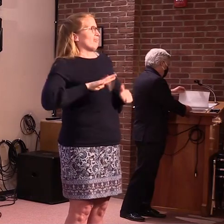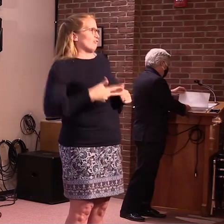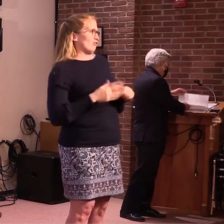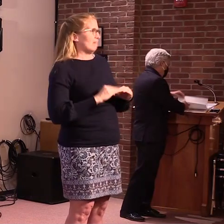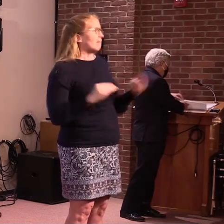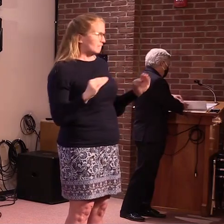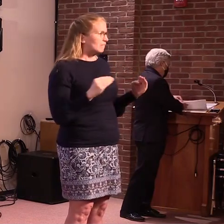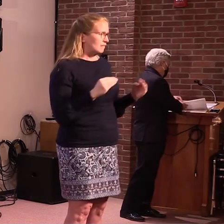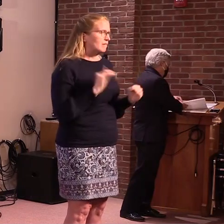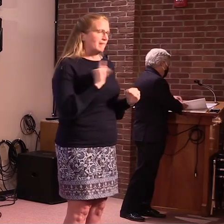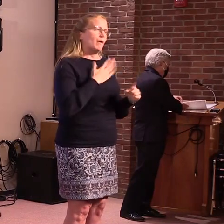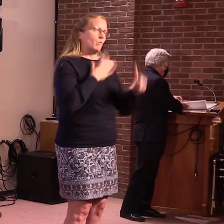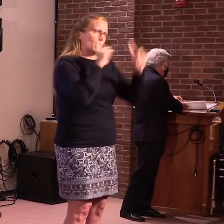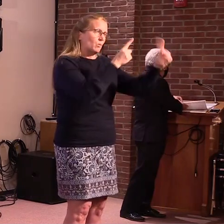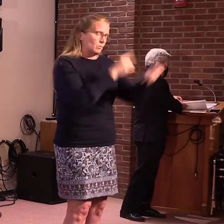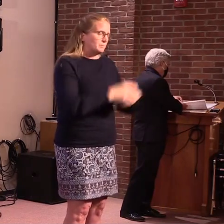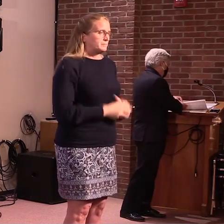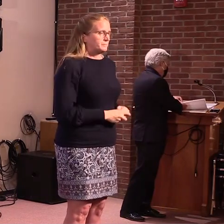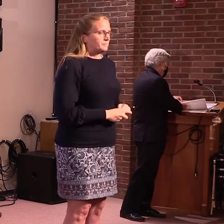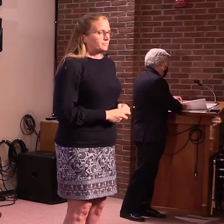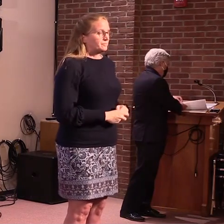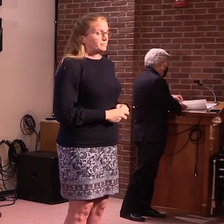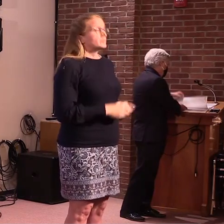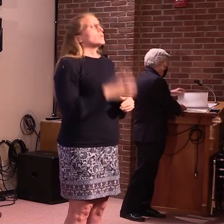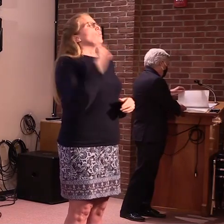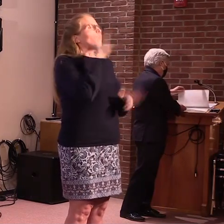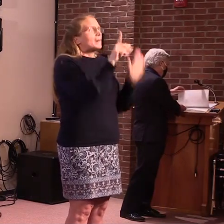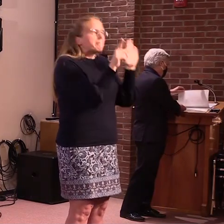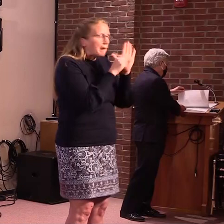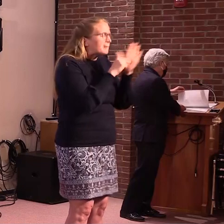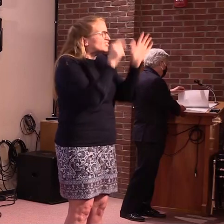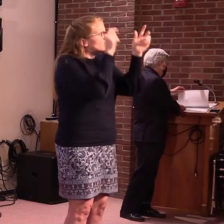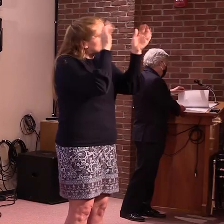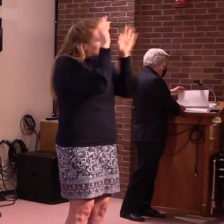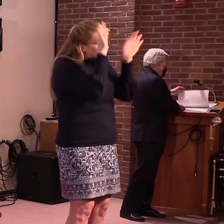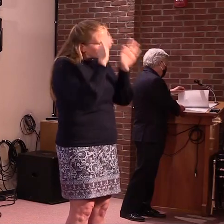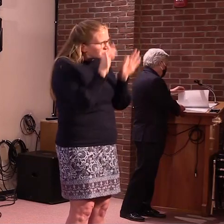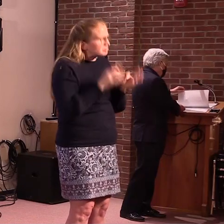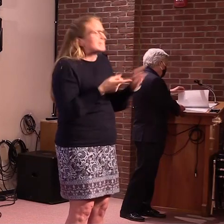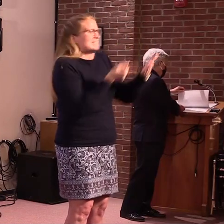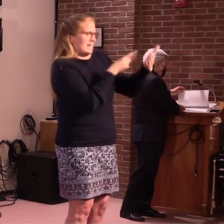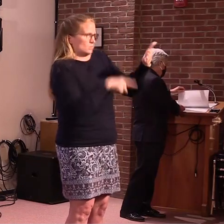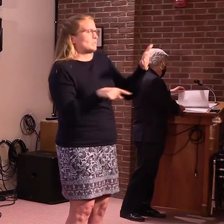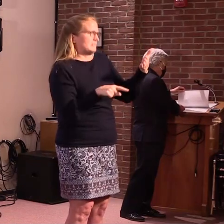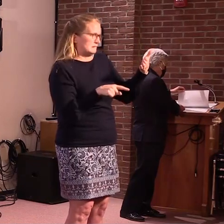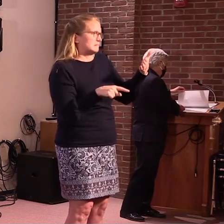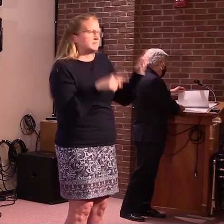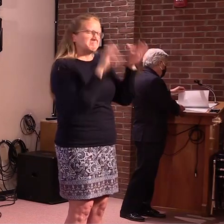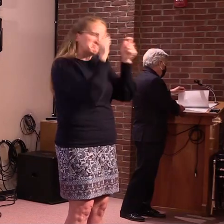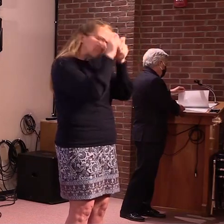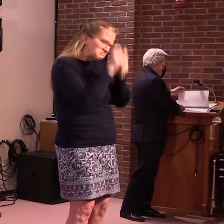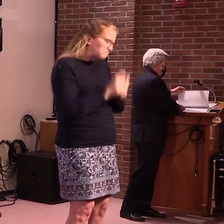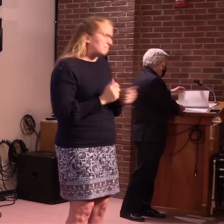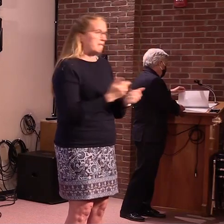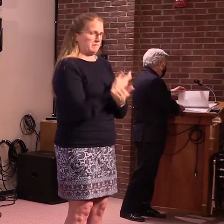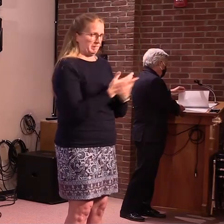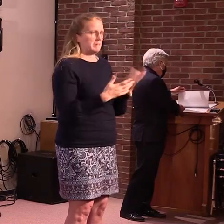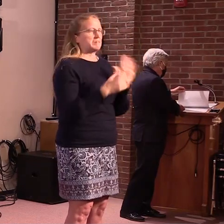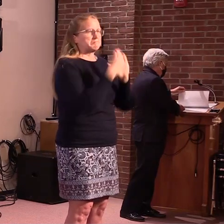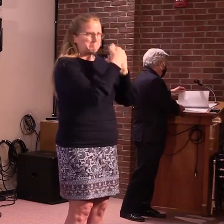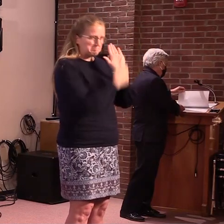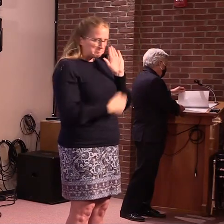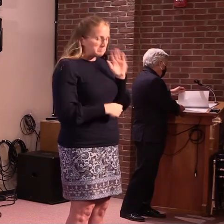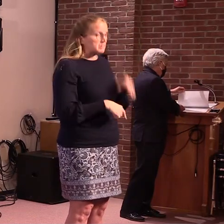As I mentioned, we will publish this health guidance next week. We see this guidance as foundational for the other planning we need to undertake to